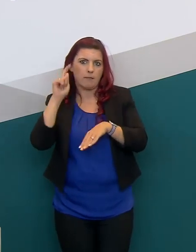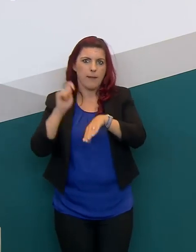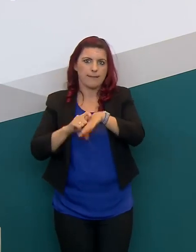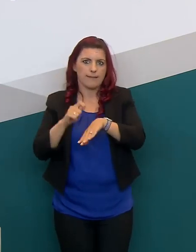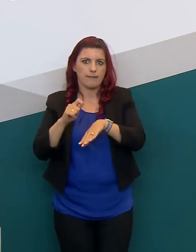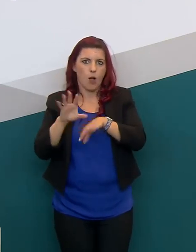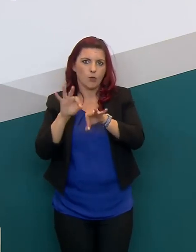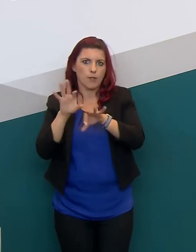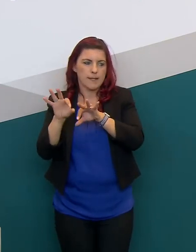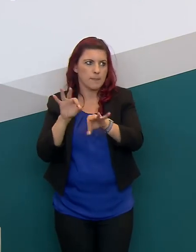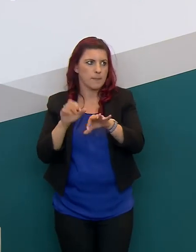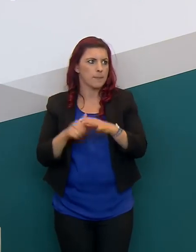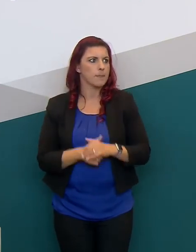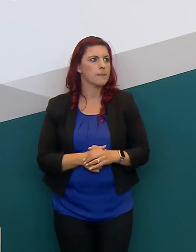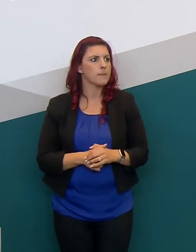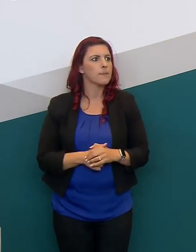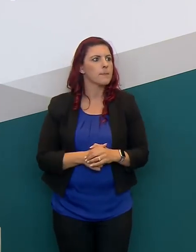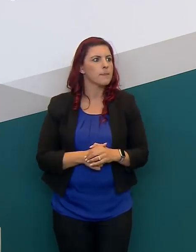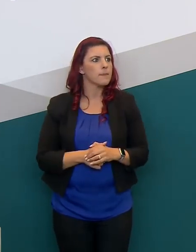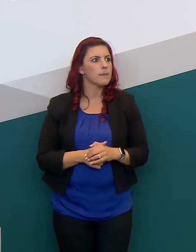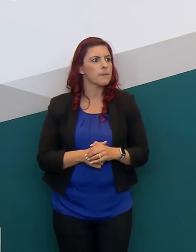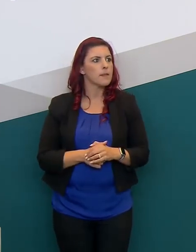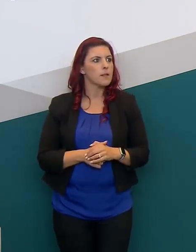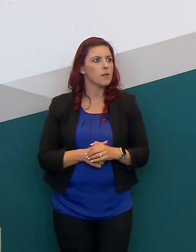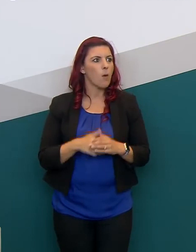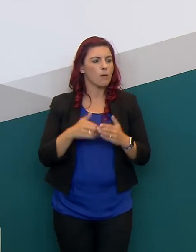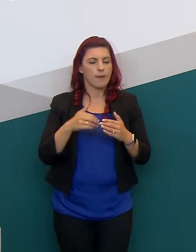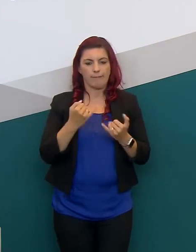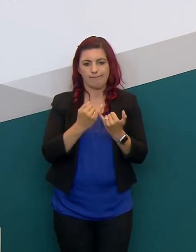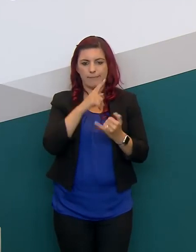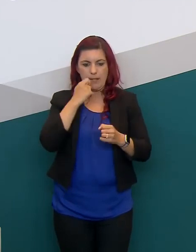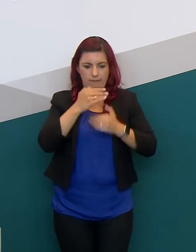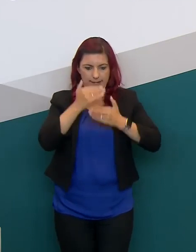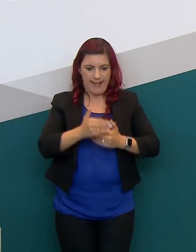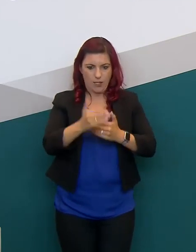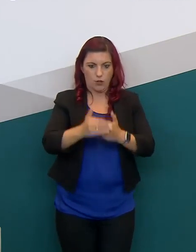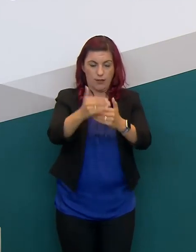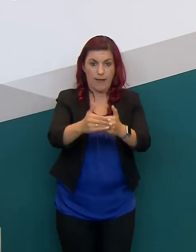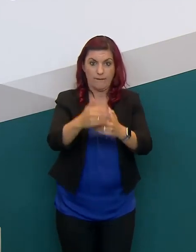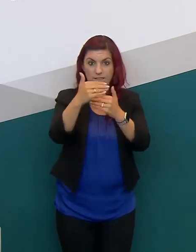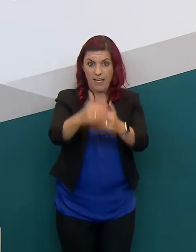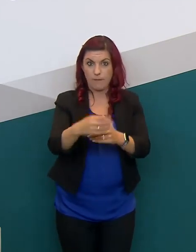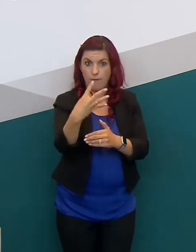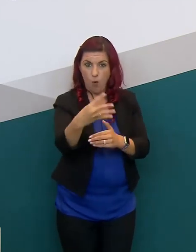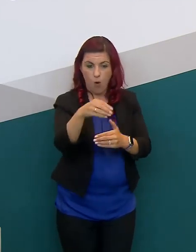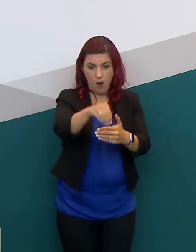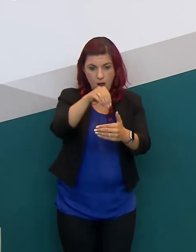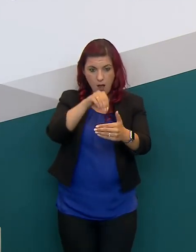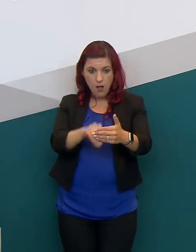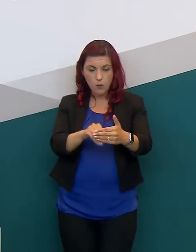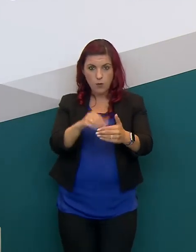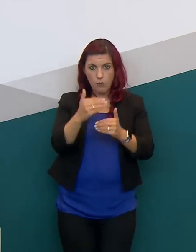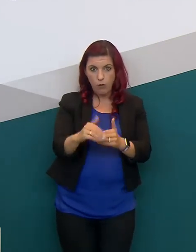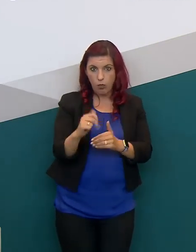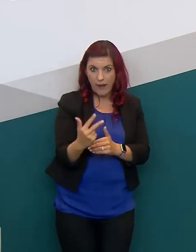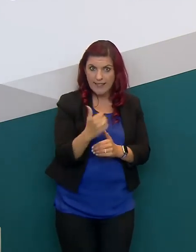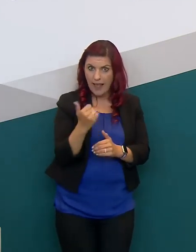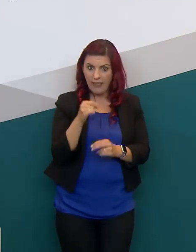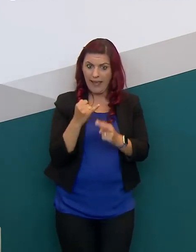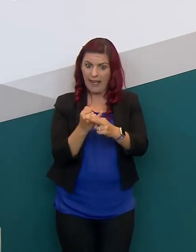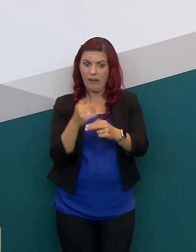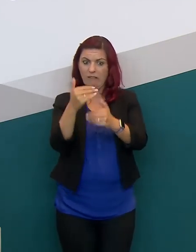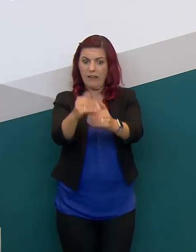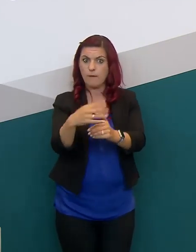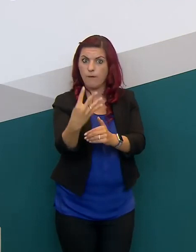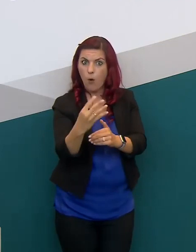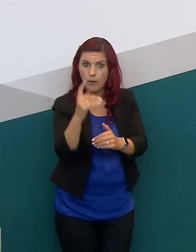Again, the Taoiseach saying elements of phase four and move to phase three. Is there anything you could see in phase four that you would be open to consider moving forward, such